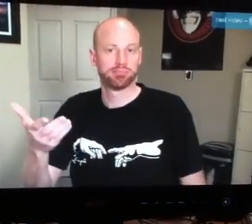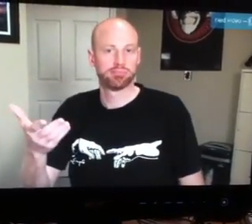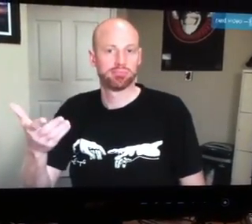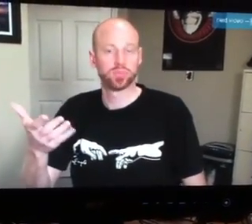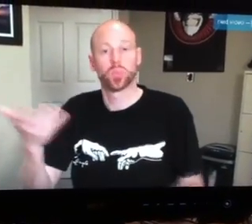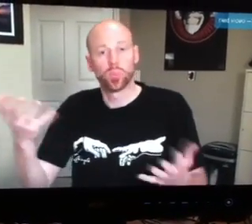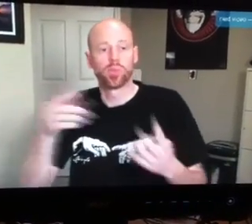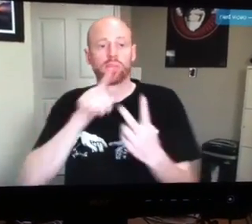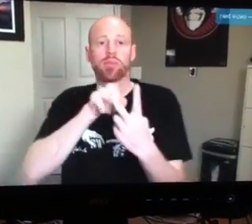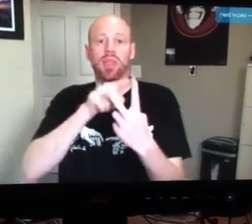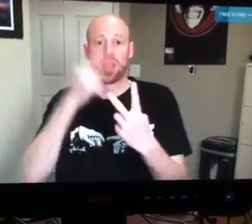switch turns.